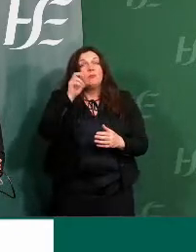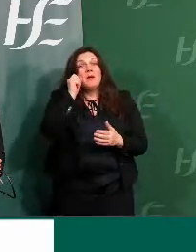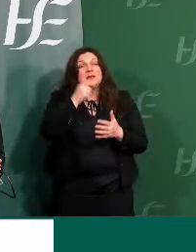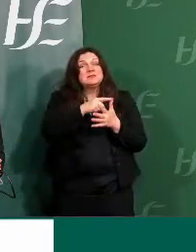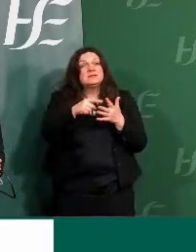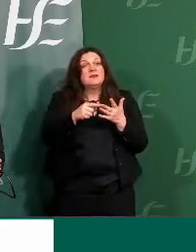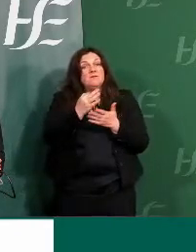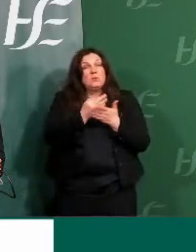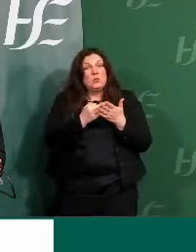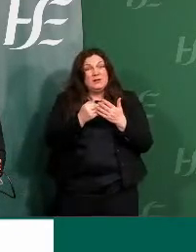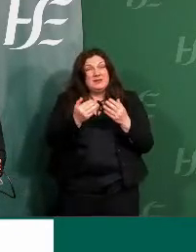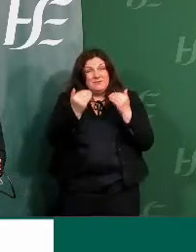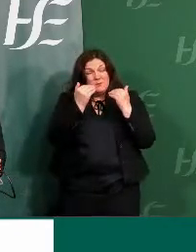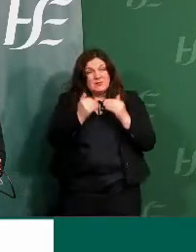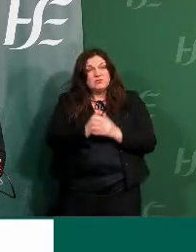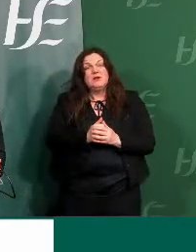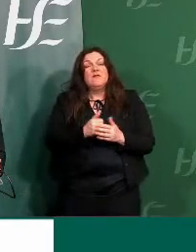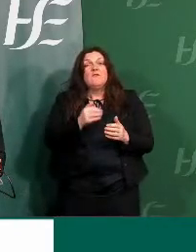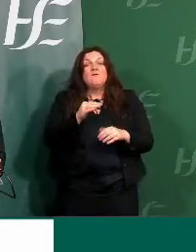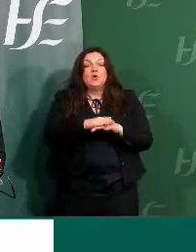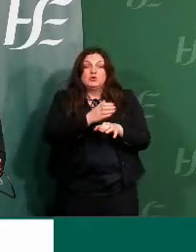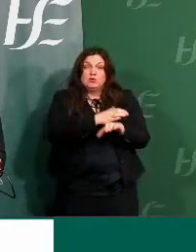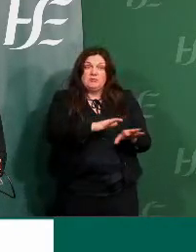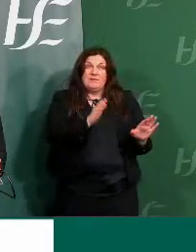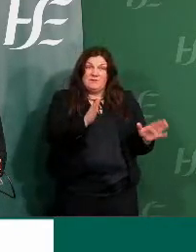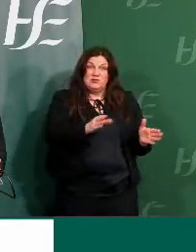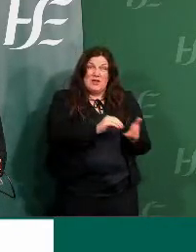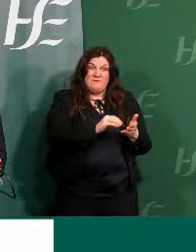pieces of clinical information. For children who have recently